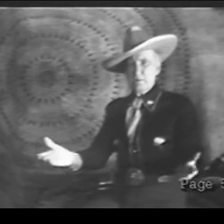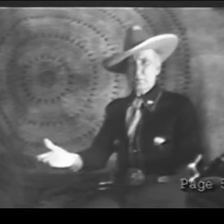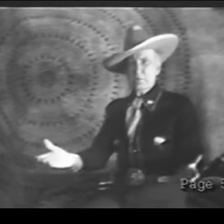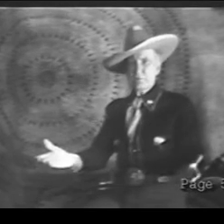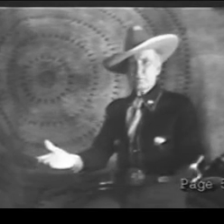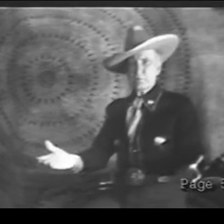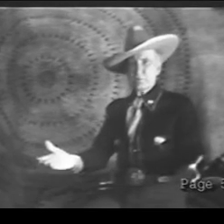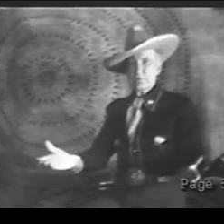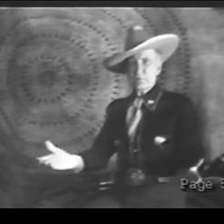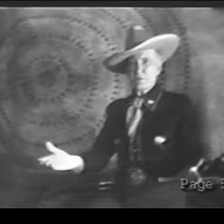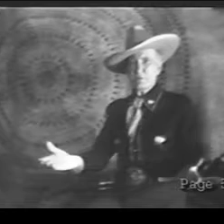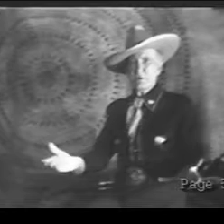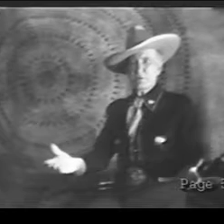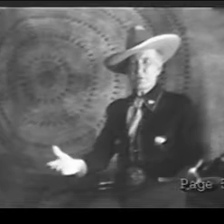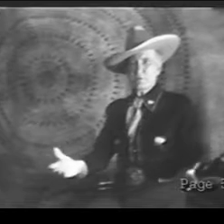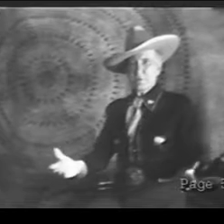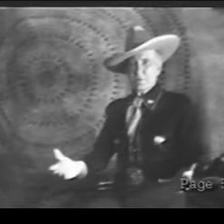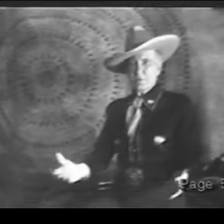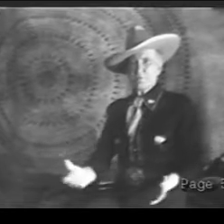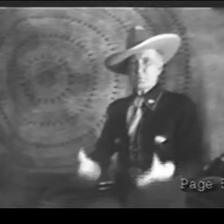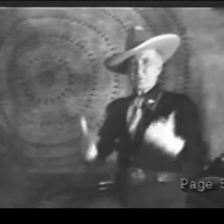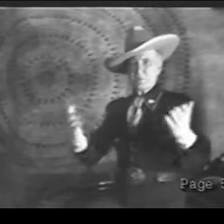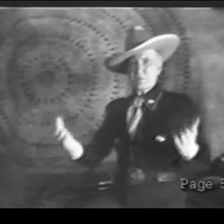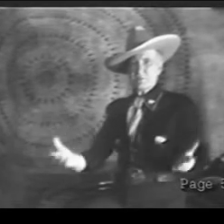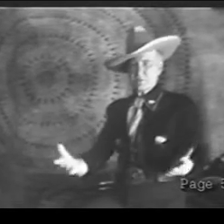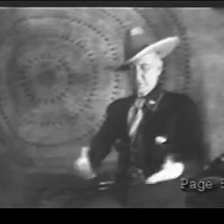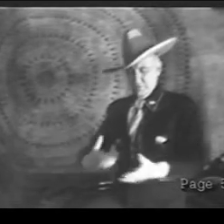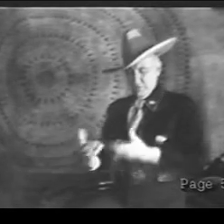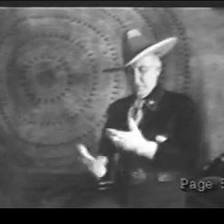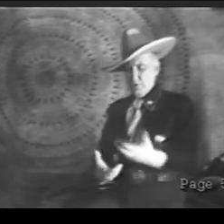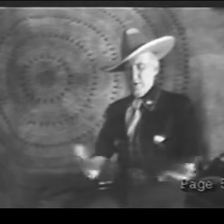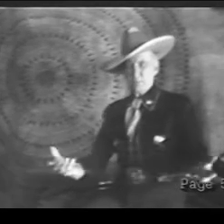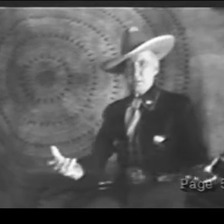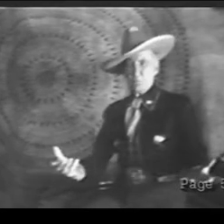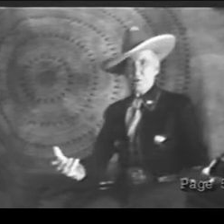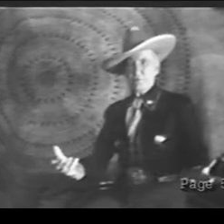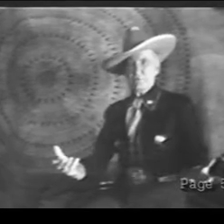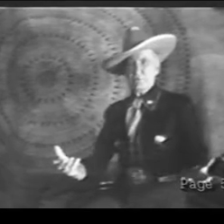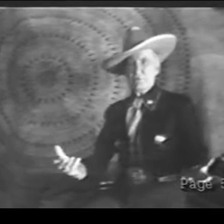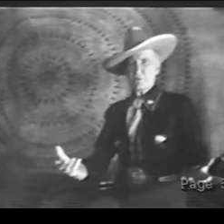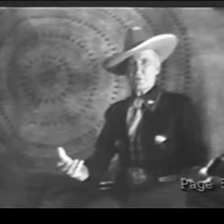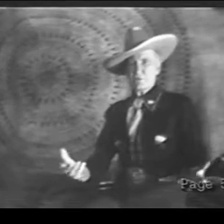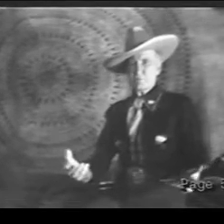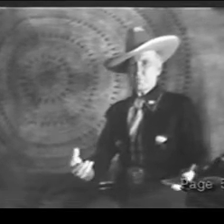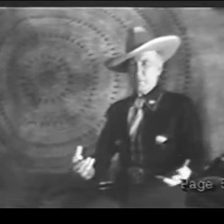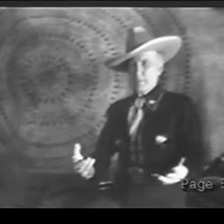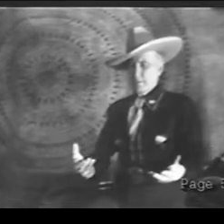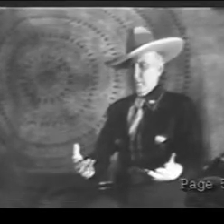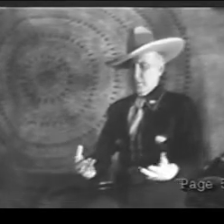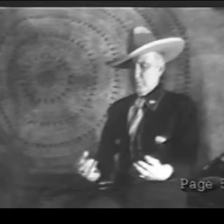good mother, nursing her young, gives him sustenance. The grass on the prairie for his horses, the